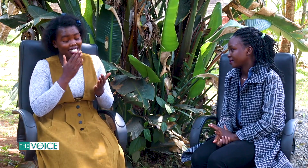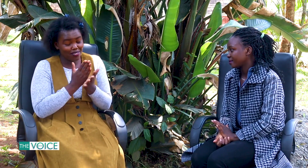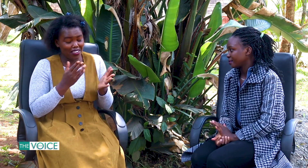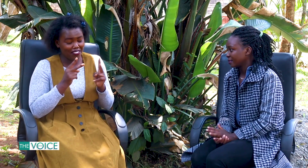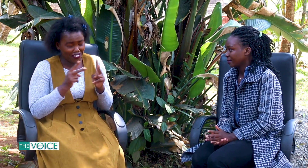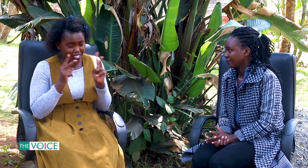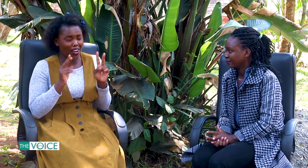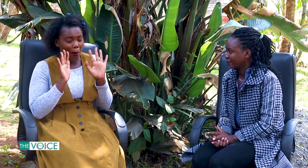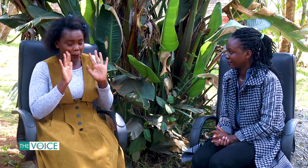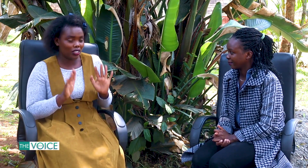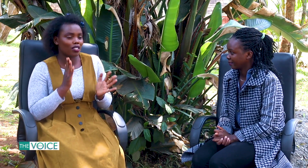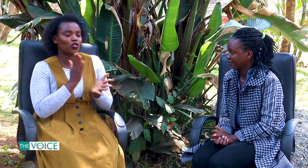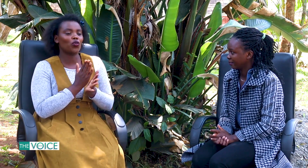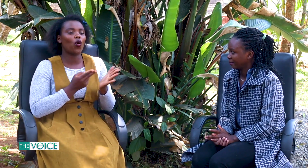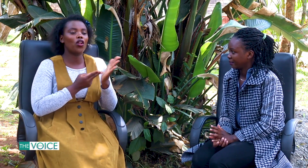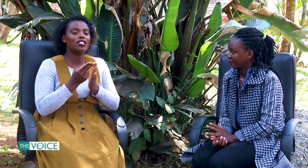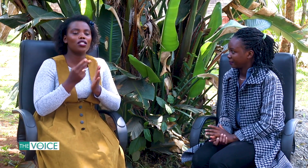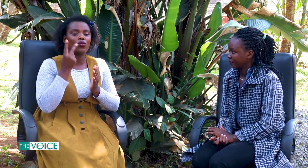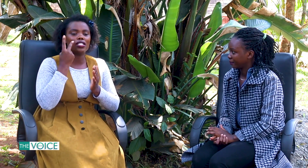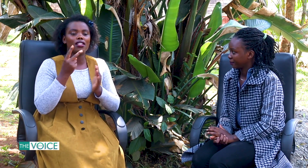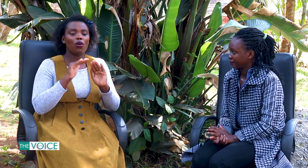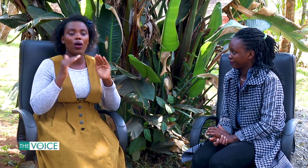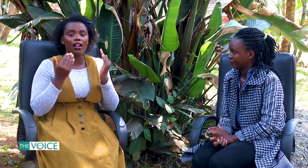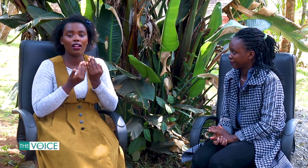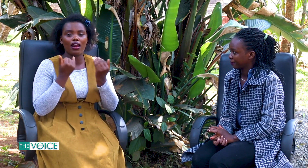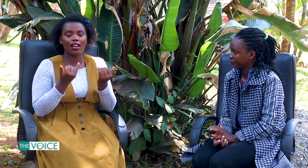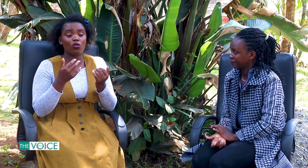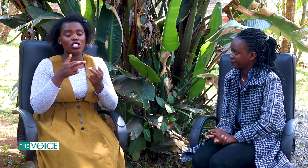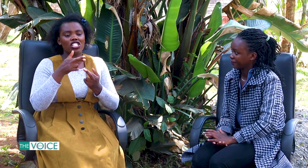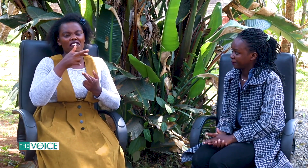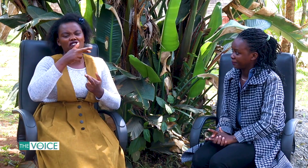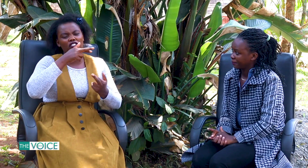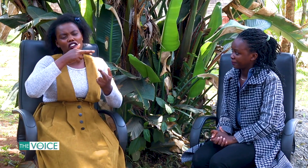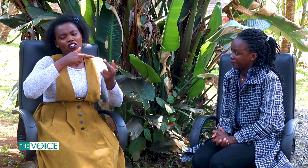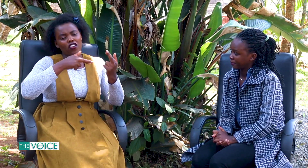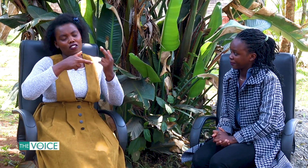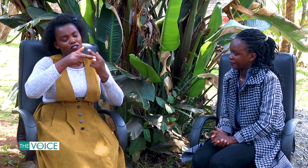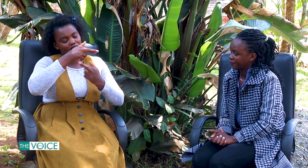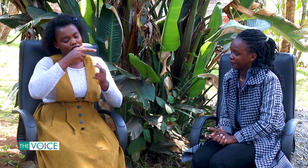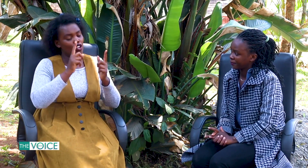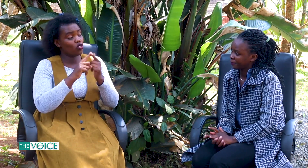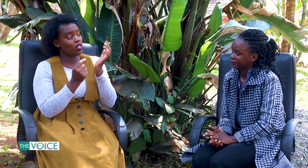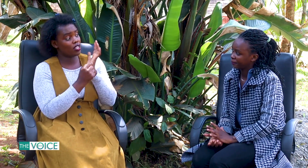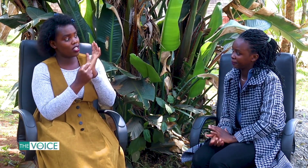why I even do content creation. You have mentioned something that is very important.